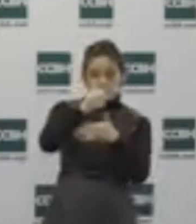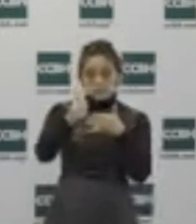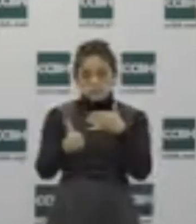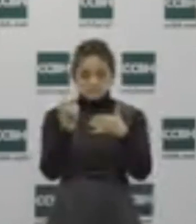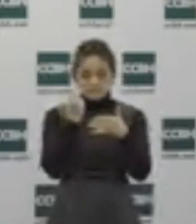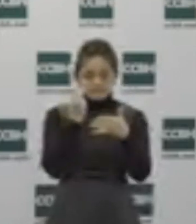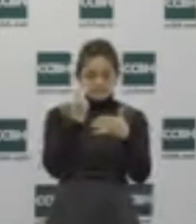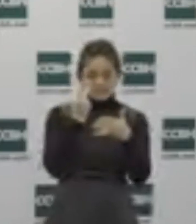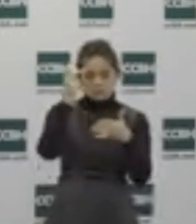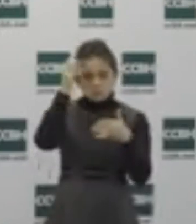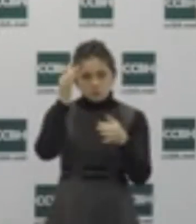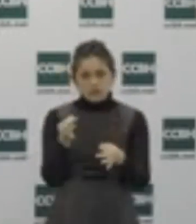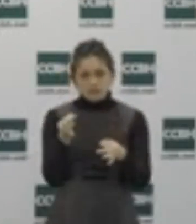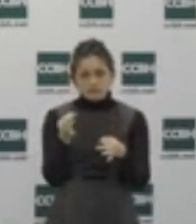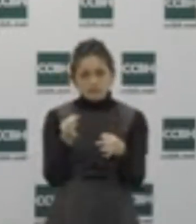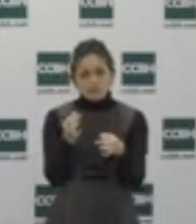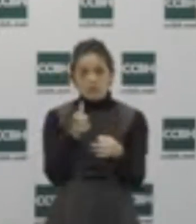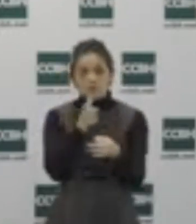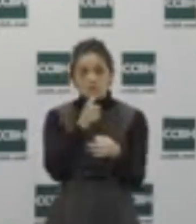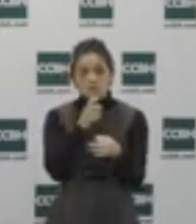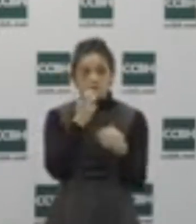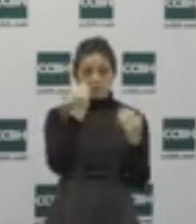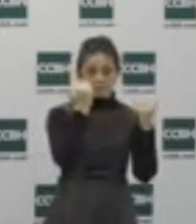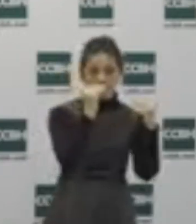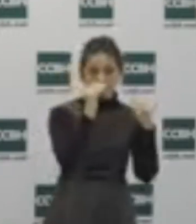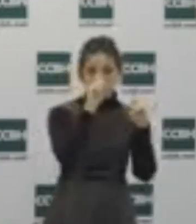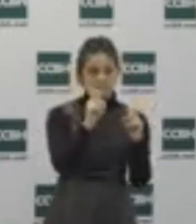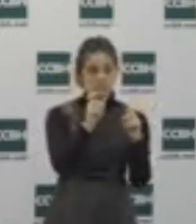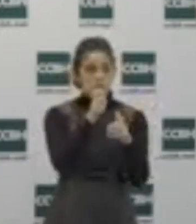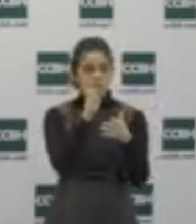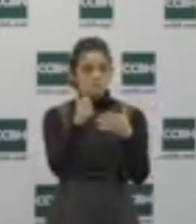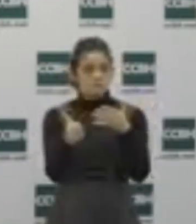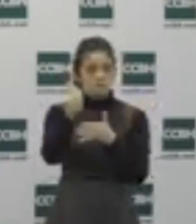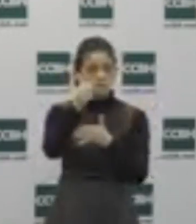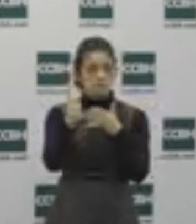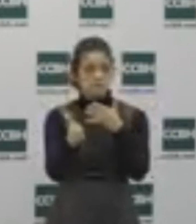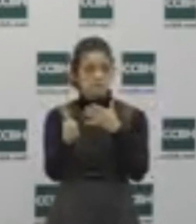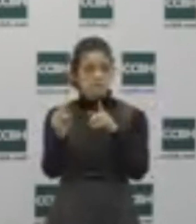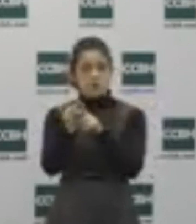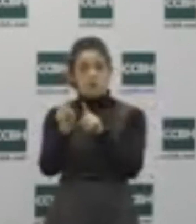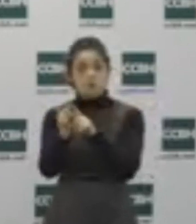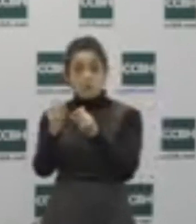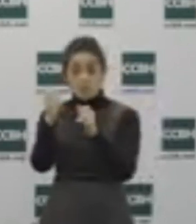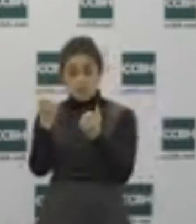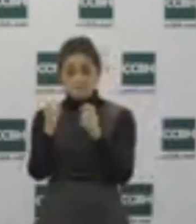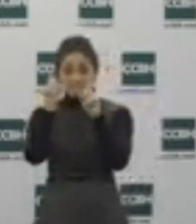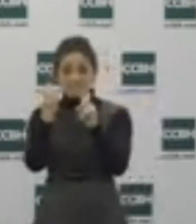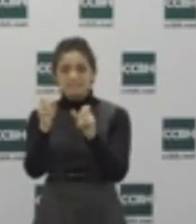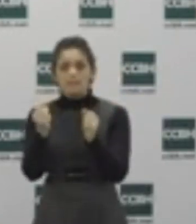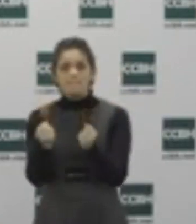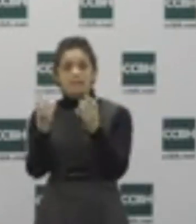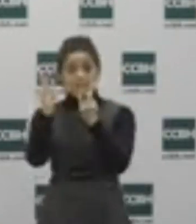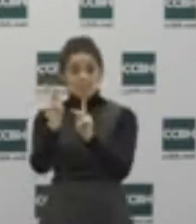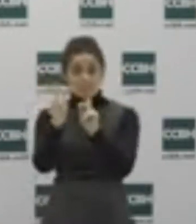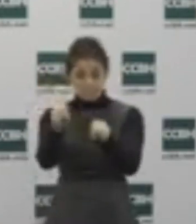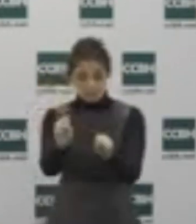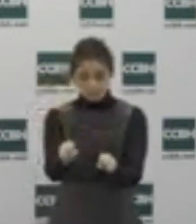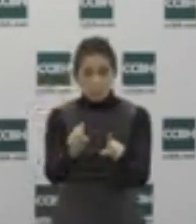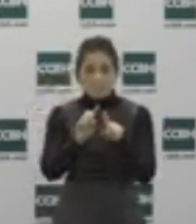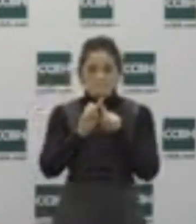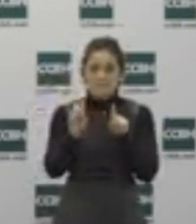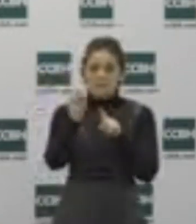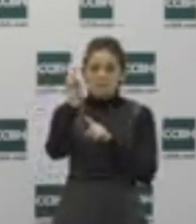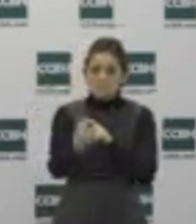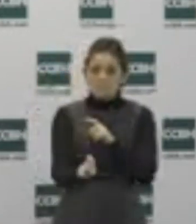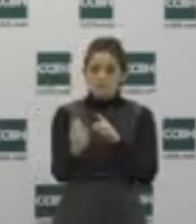look at as we make decisions around limited testing. We would like to be able to test as many people as possible, but what we have to do